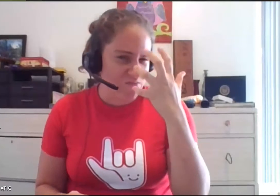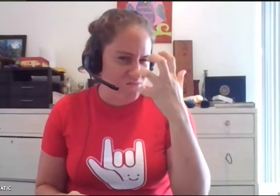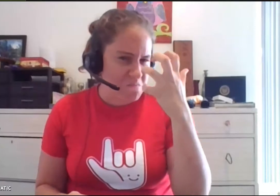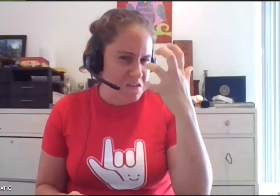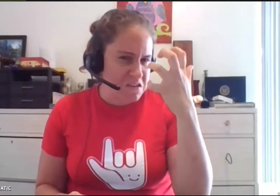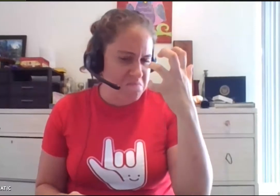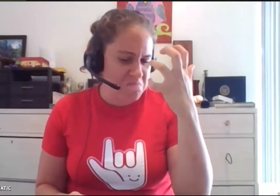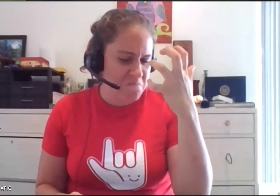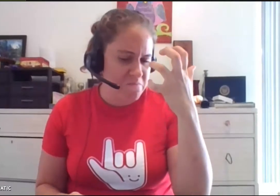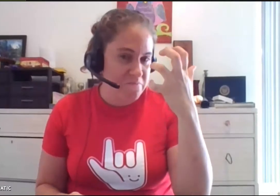Grumpy.